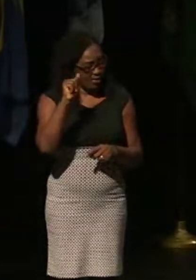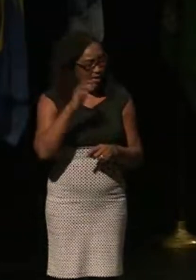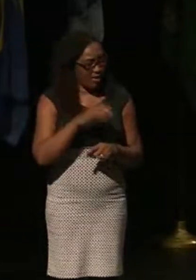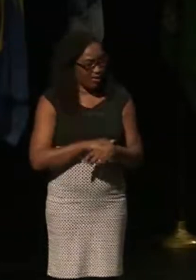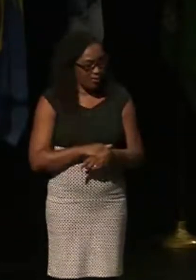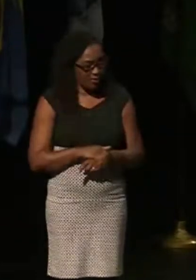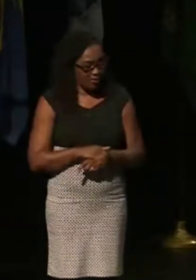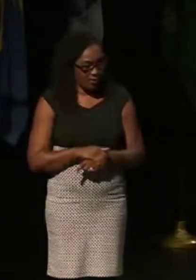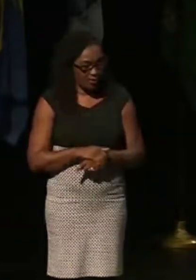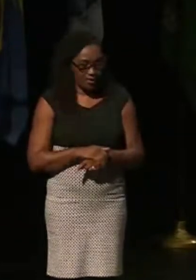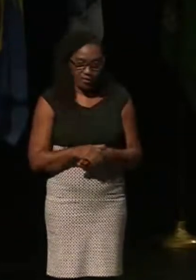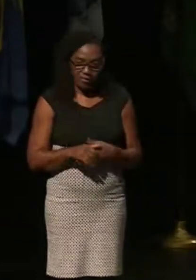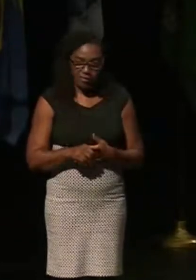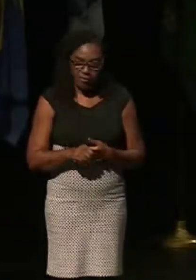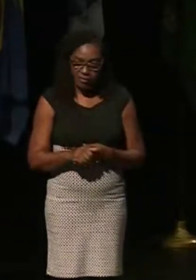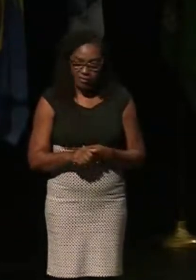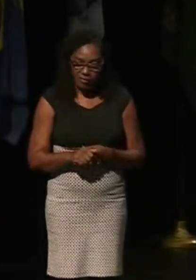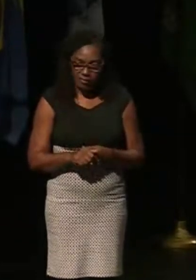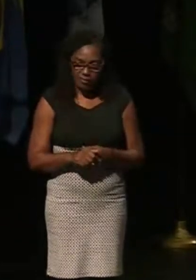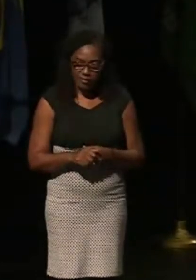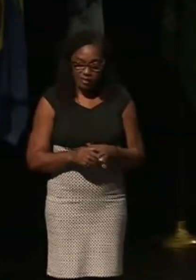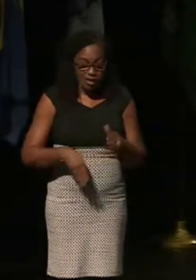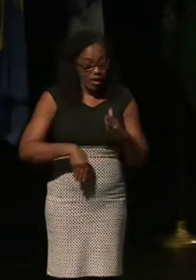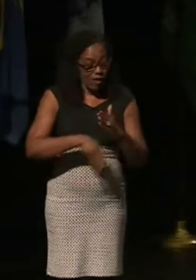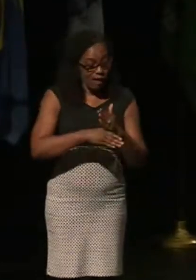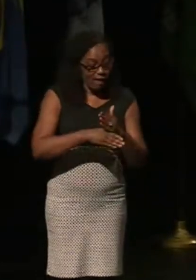under 20 women's football team.